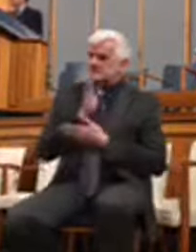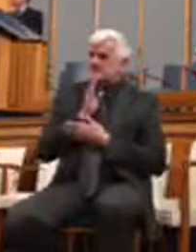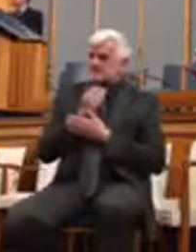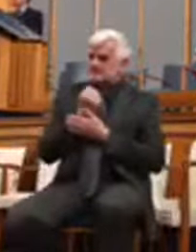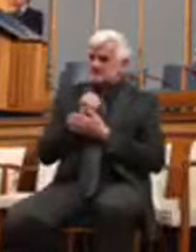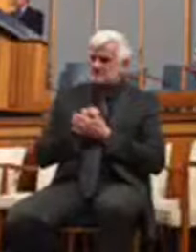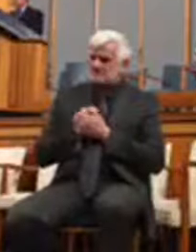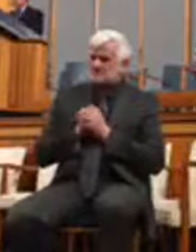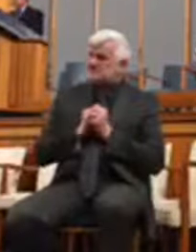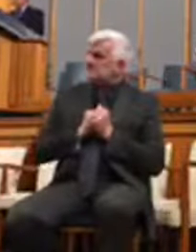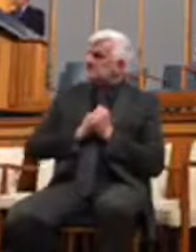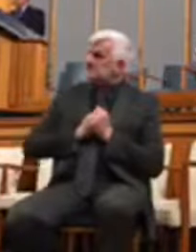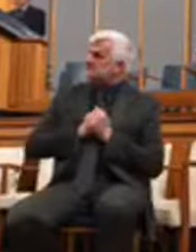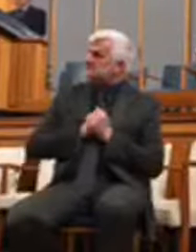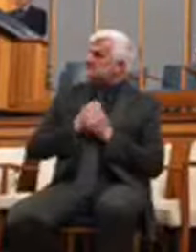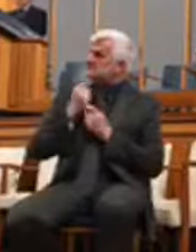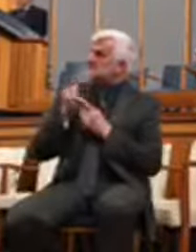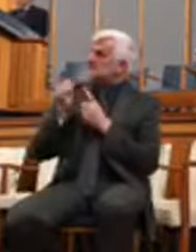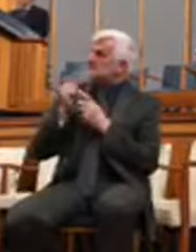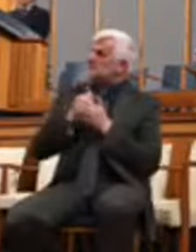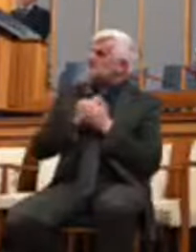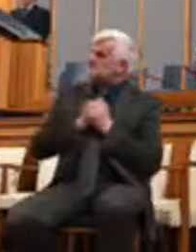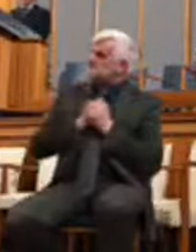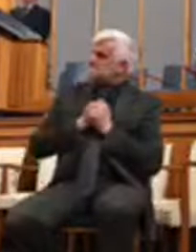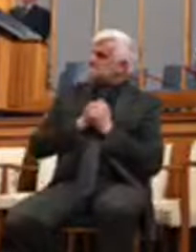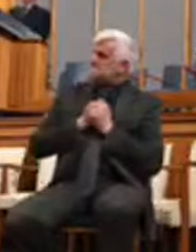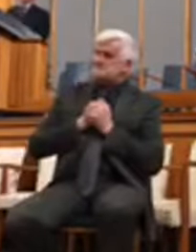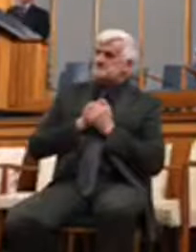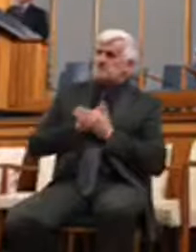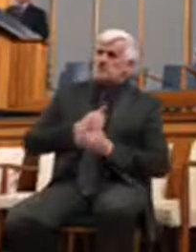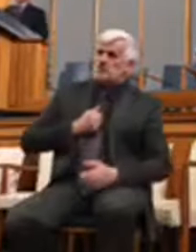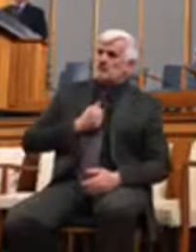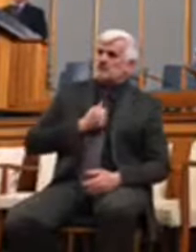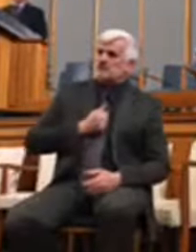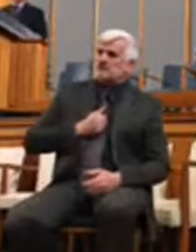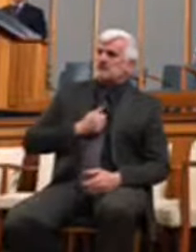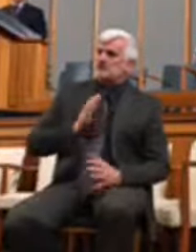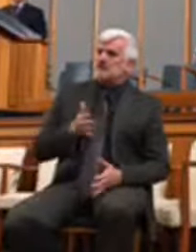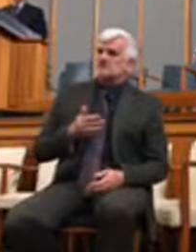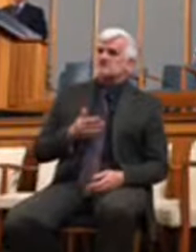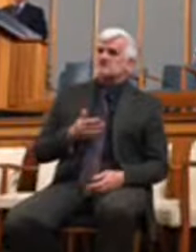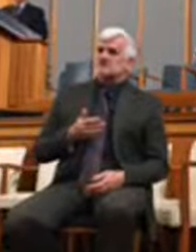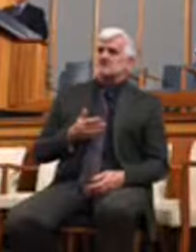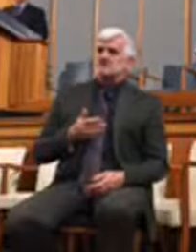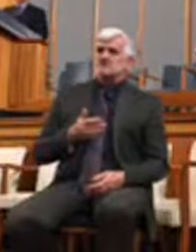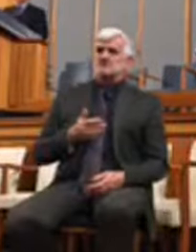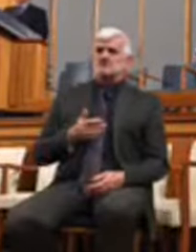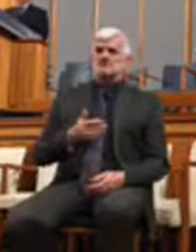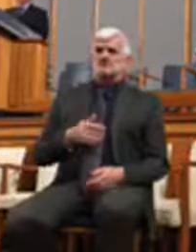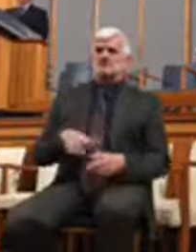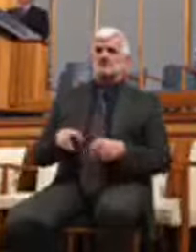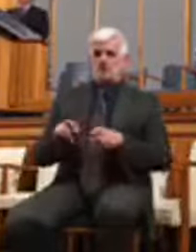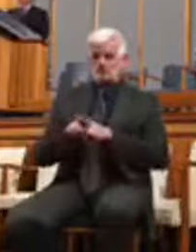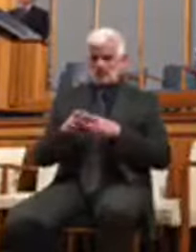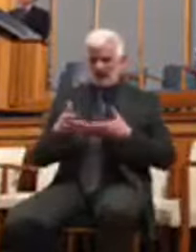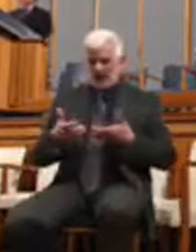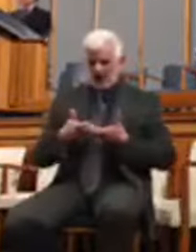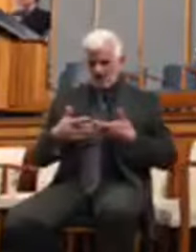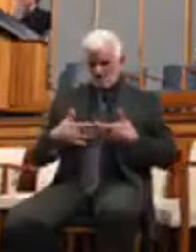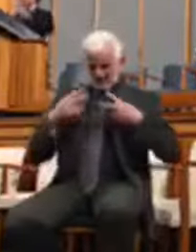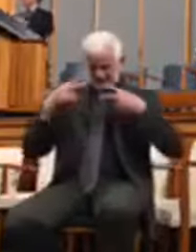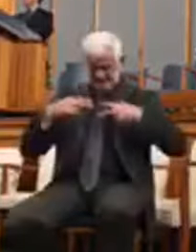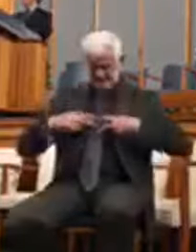the things I'm saying to God. And my perception about God, about self, about sin, about the Lord Jesus